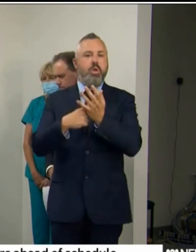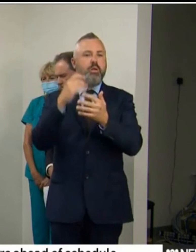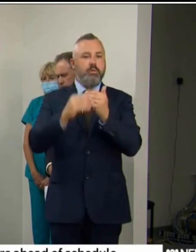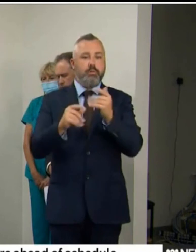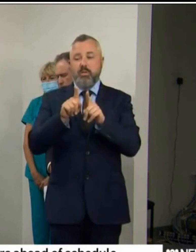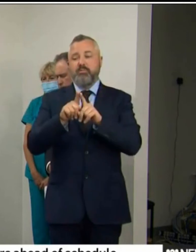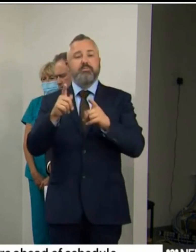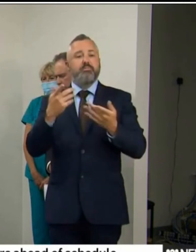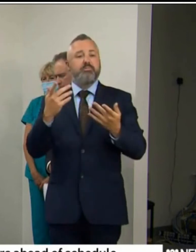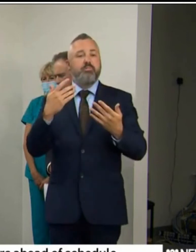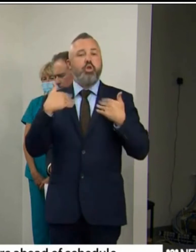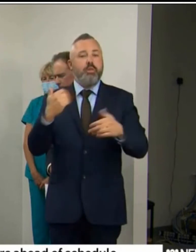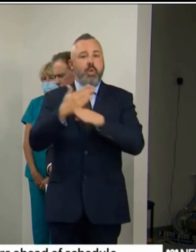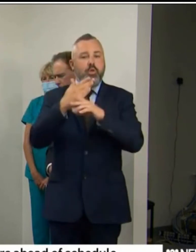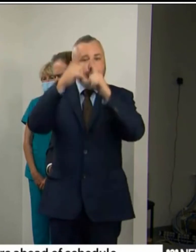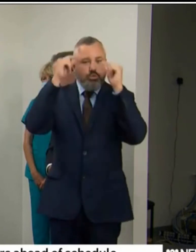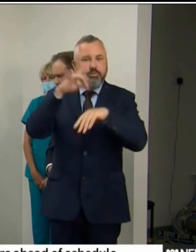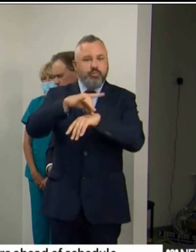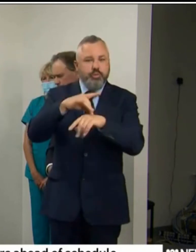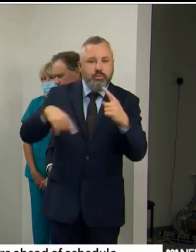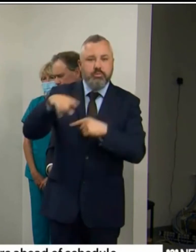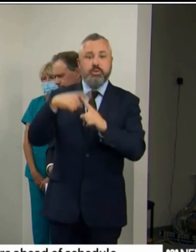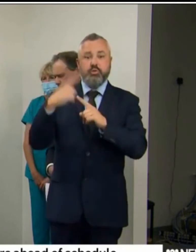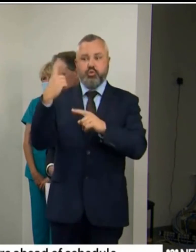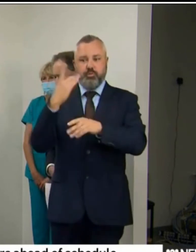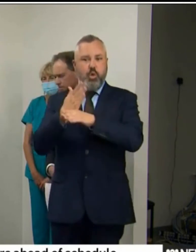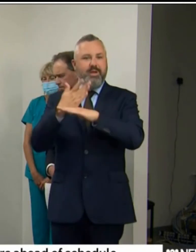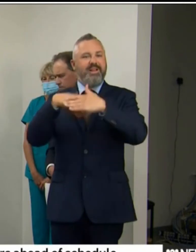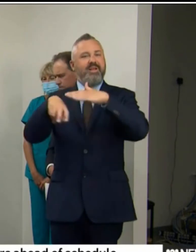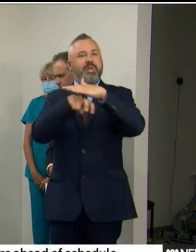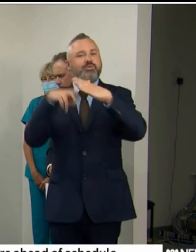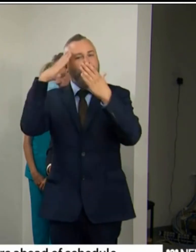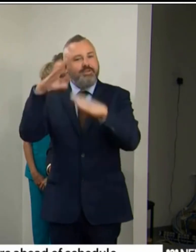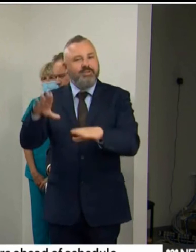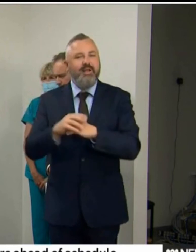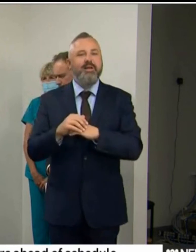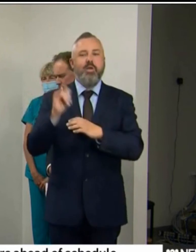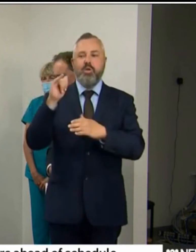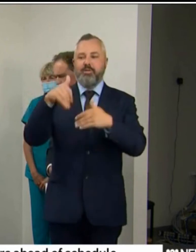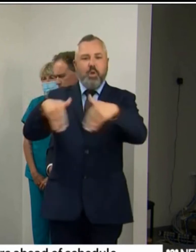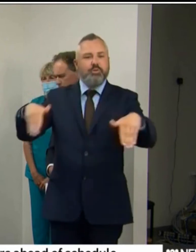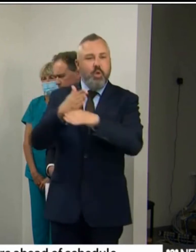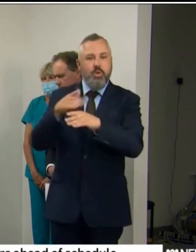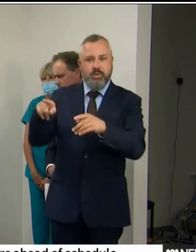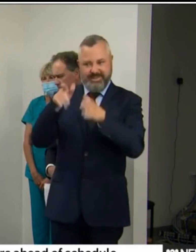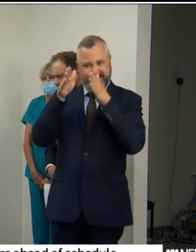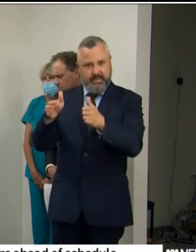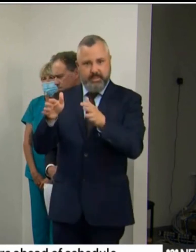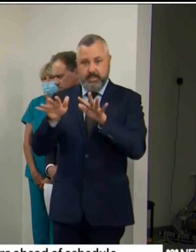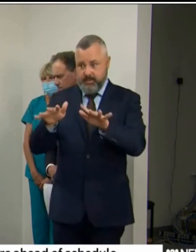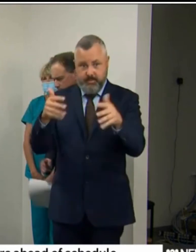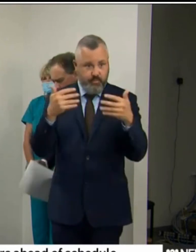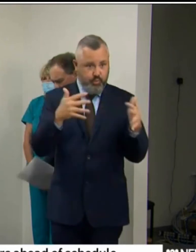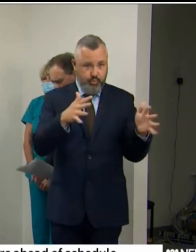healthcare workers and particularly border and quarantine workers were the first group, and now we are moving to the phase to